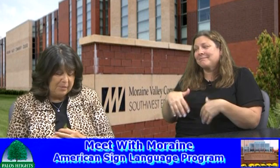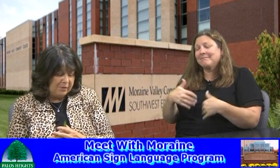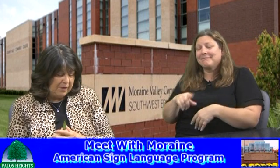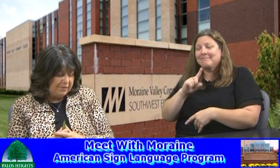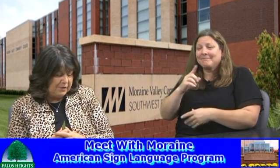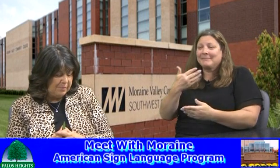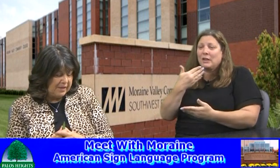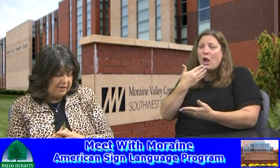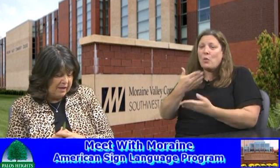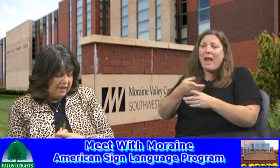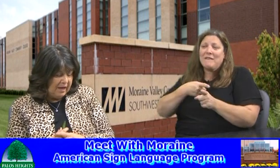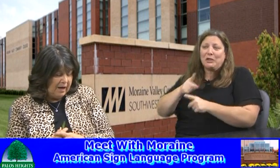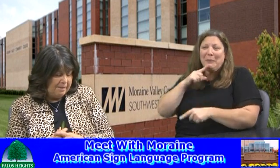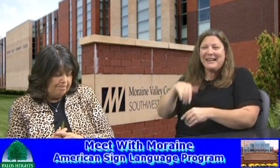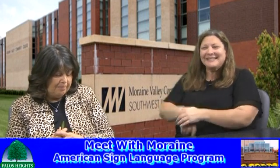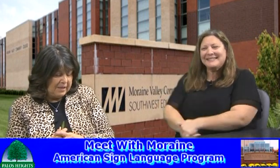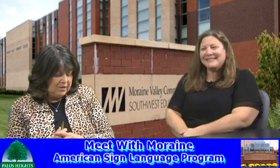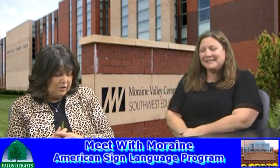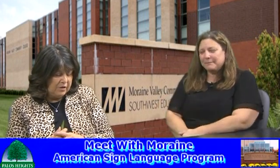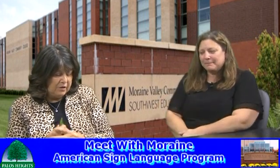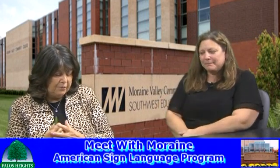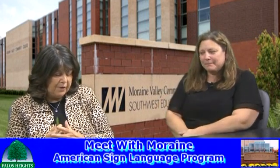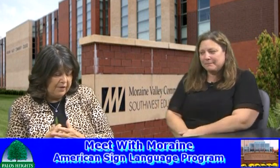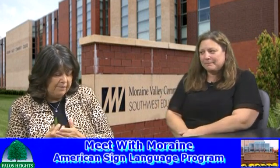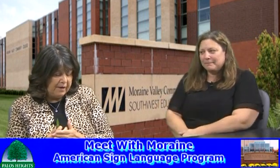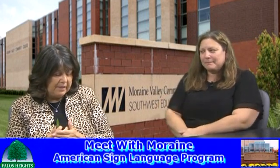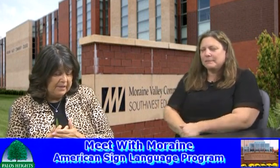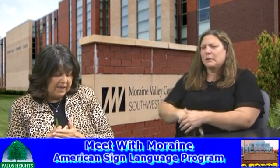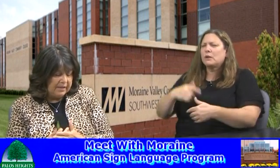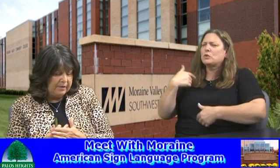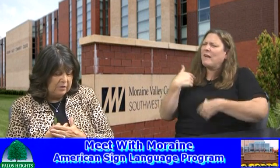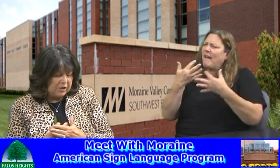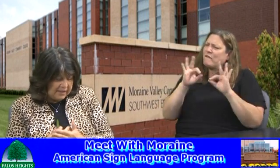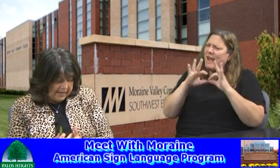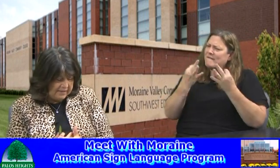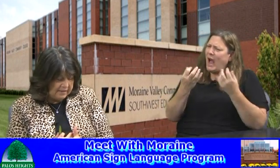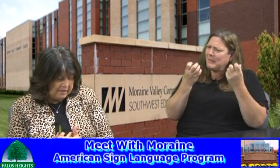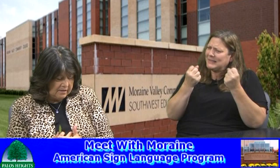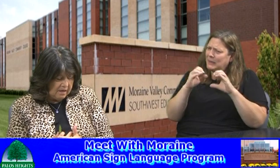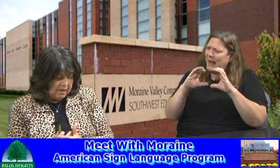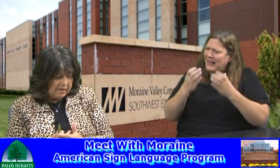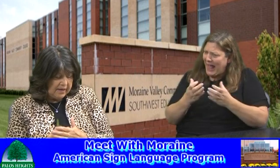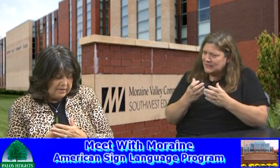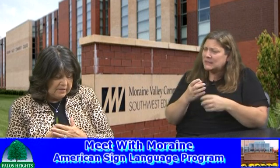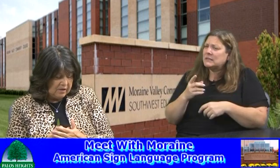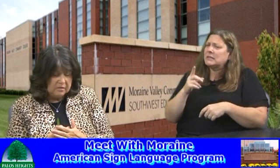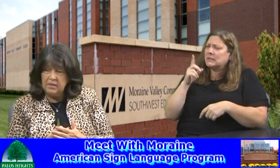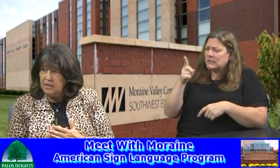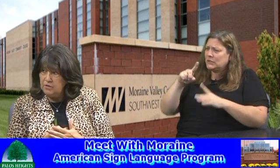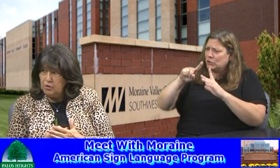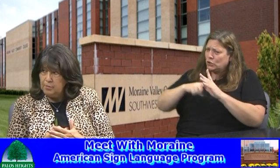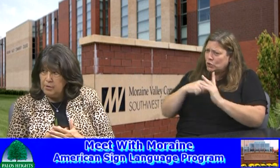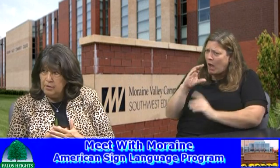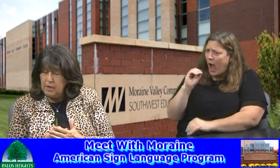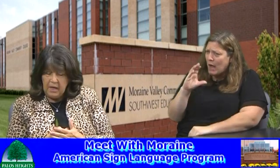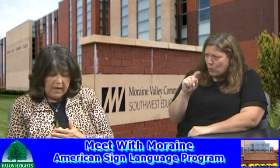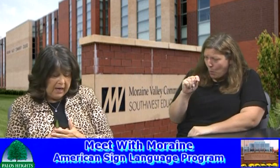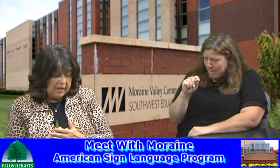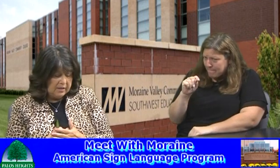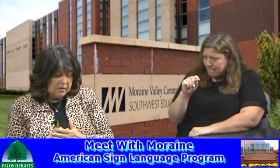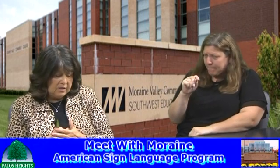it would be a great field to be in. So there's free family sign language classes that start in